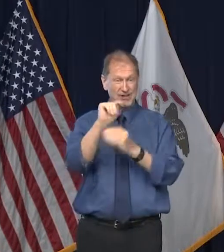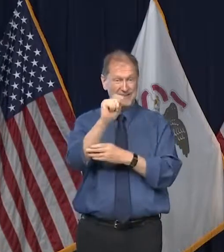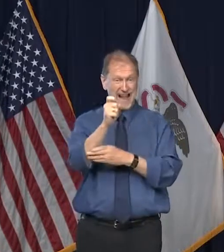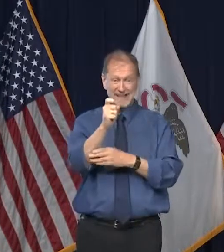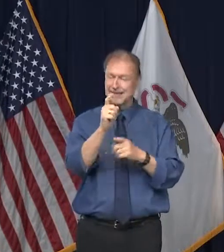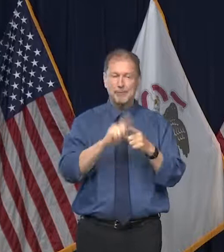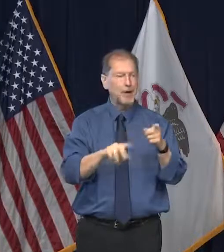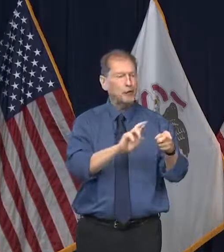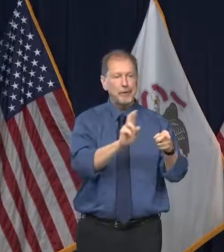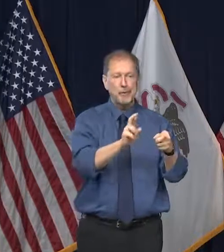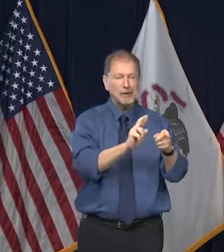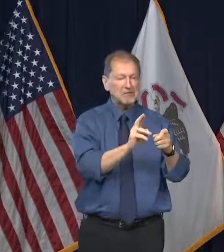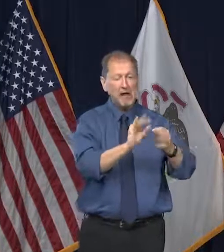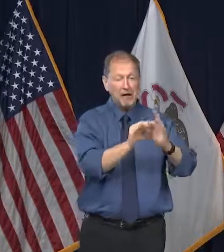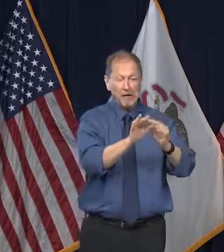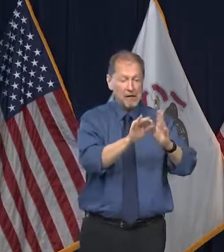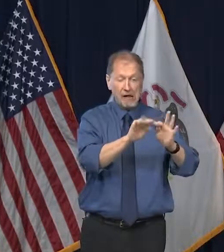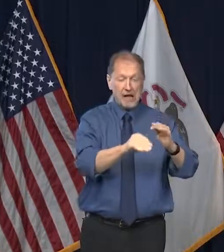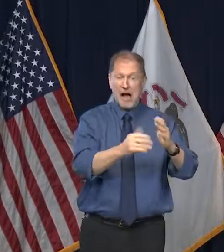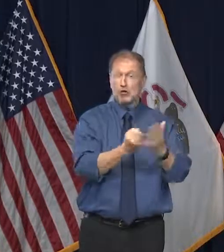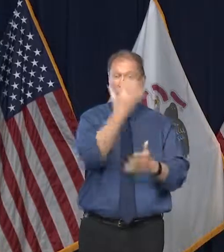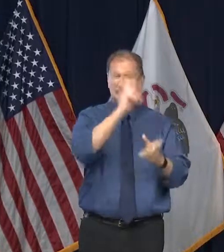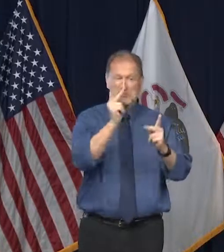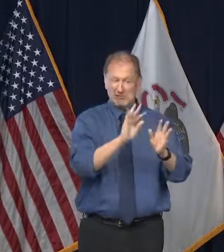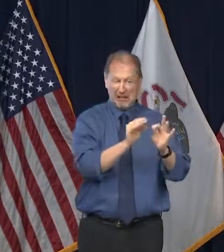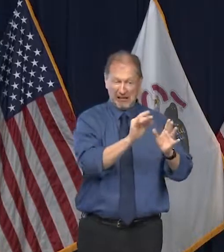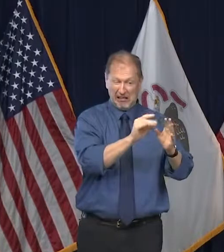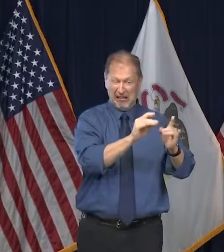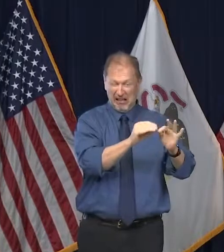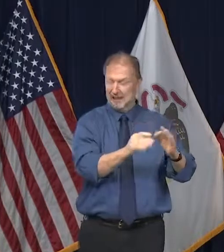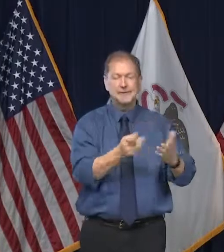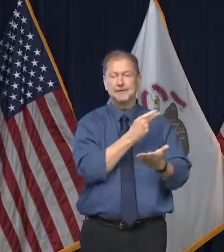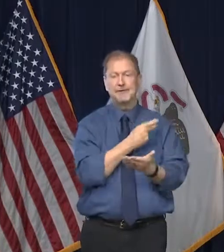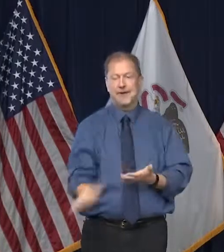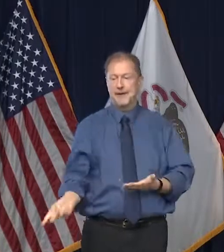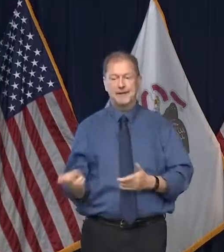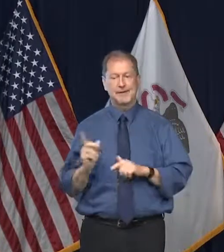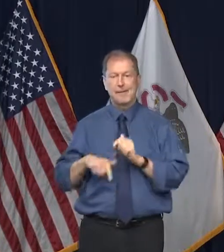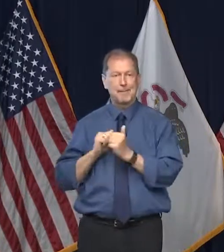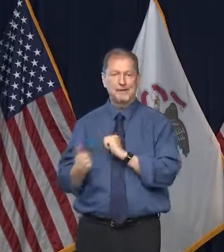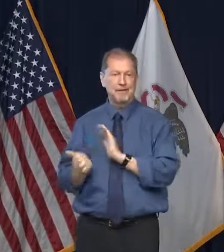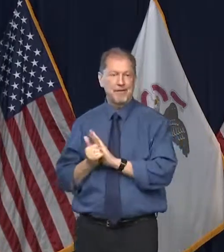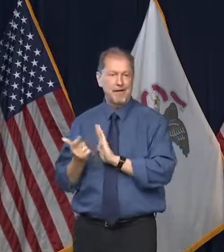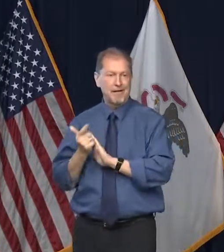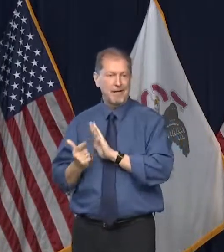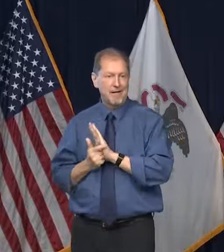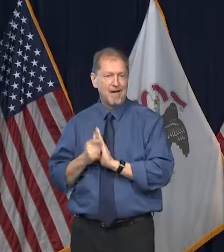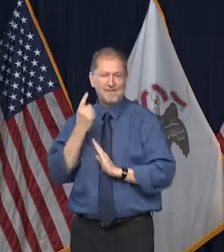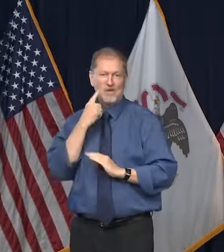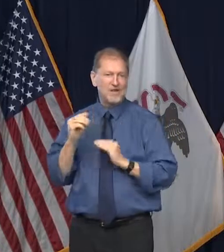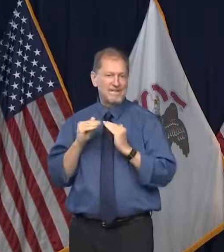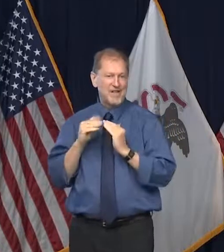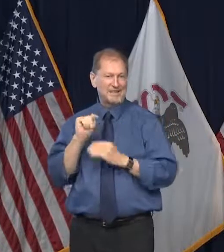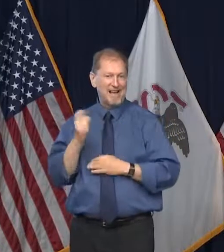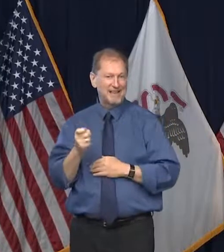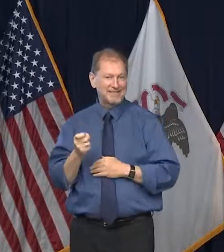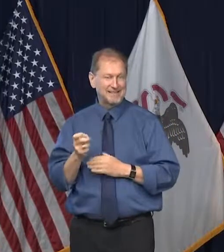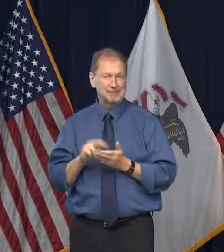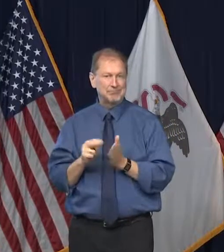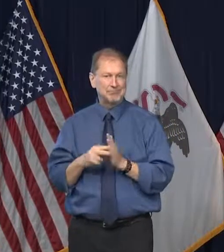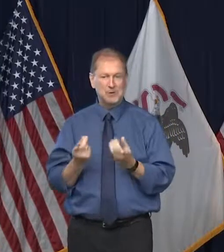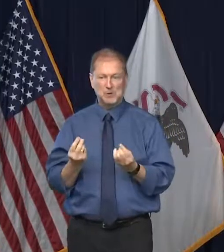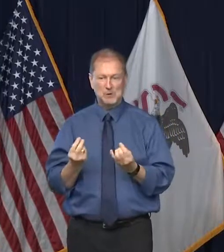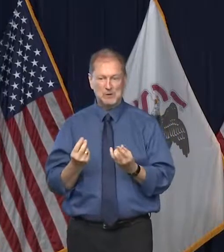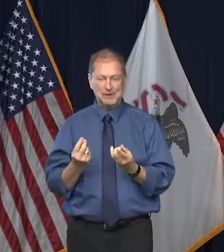and the billionaires, the fact is, as I have said, we're going to have to make